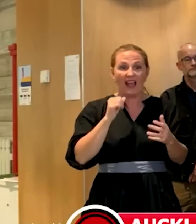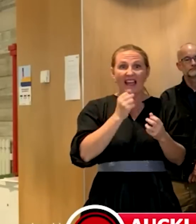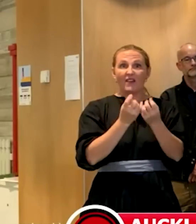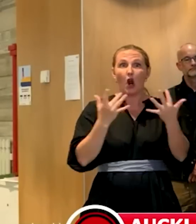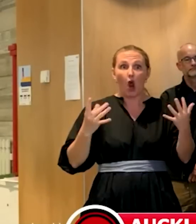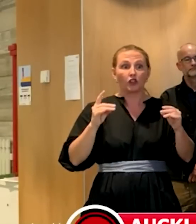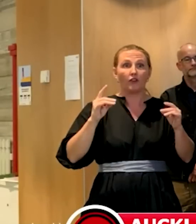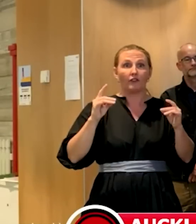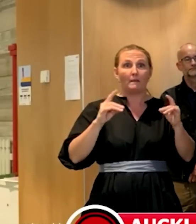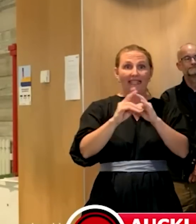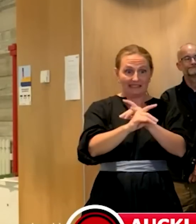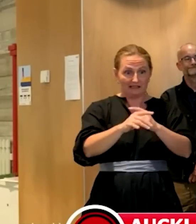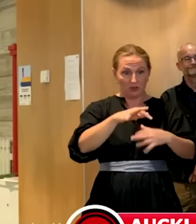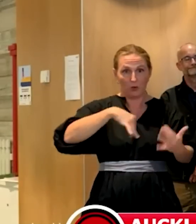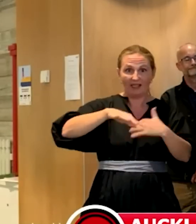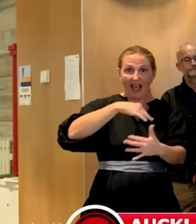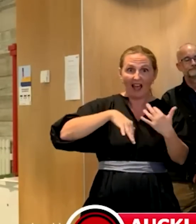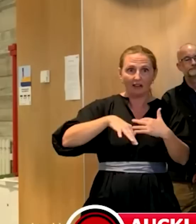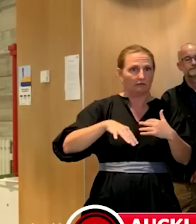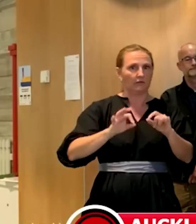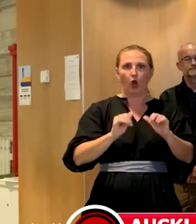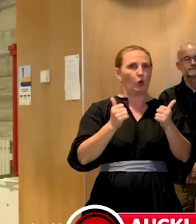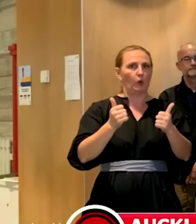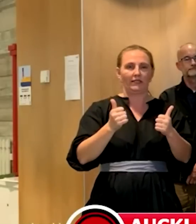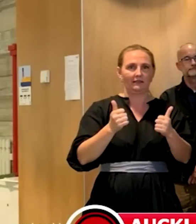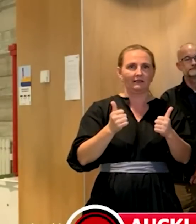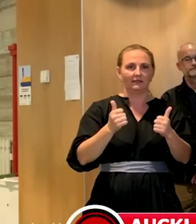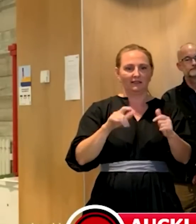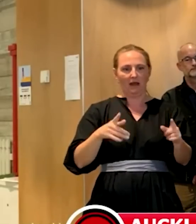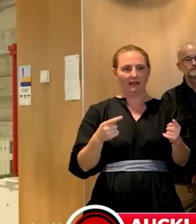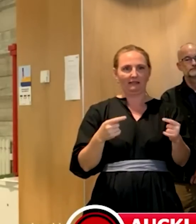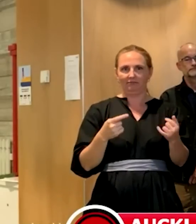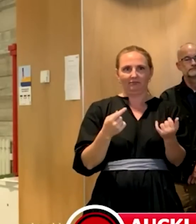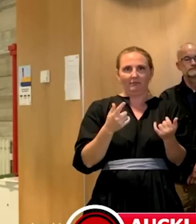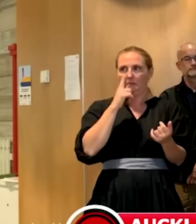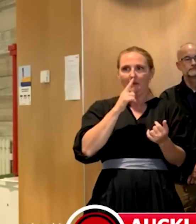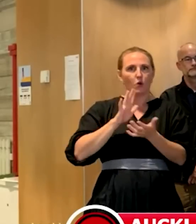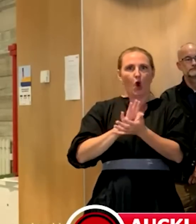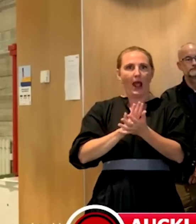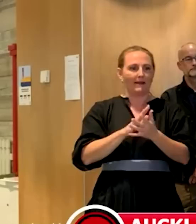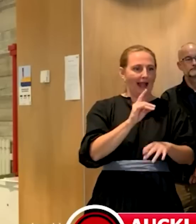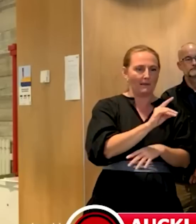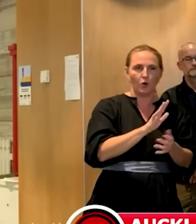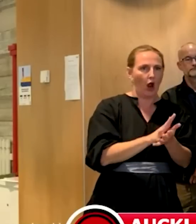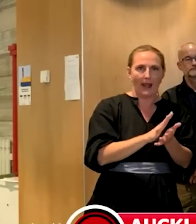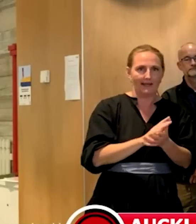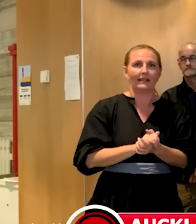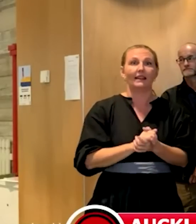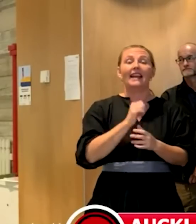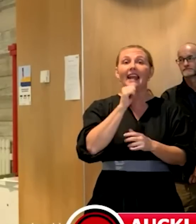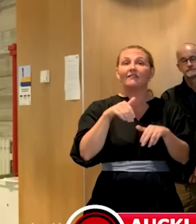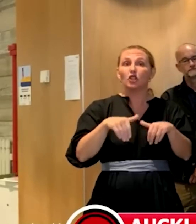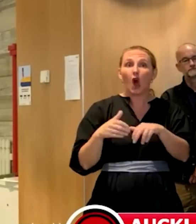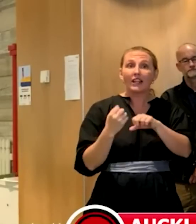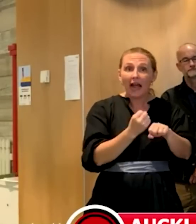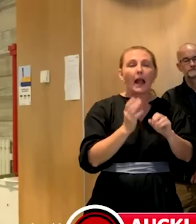pets don't always mix well together, and not everybody loves pets the same way as each other. So if you need to bring a dog, then it must be on a